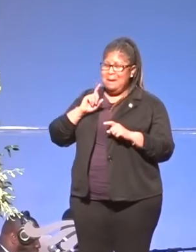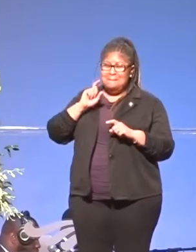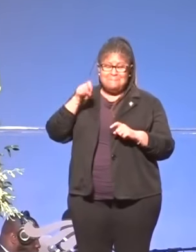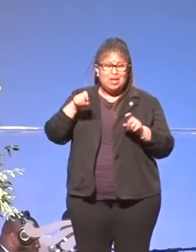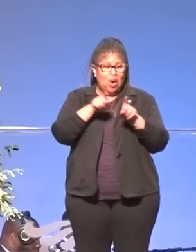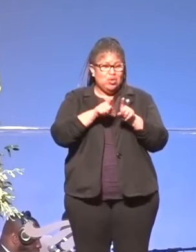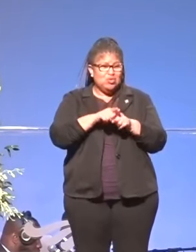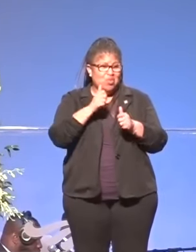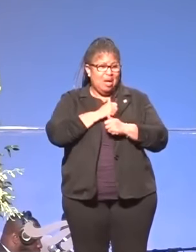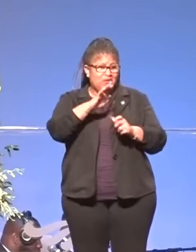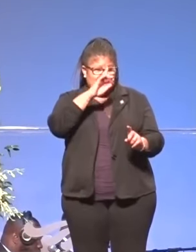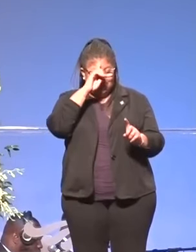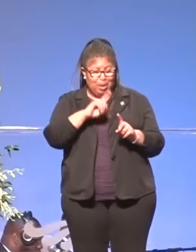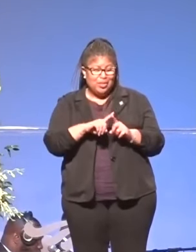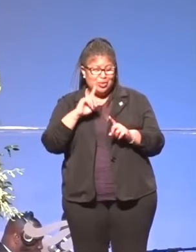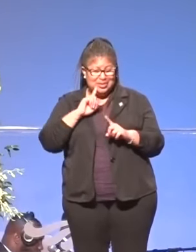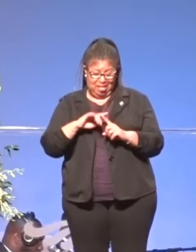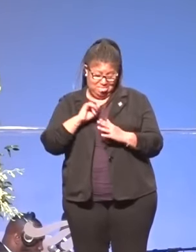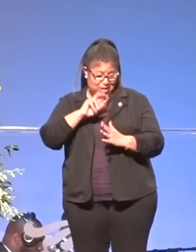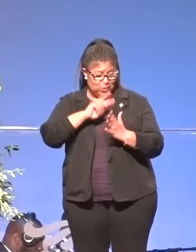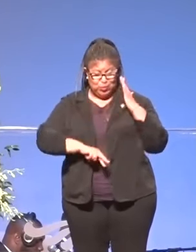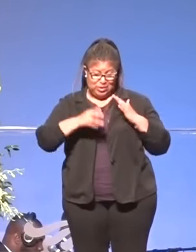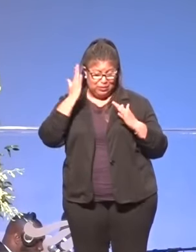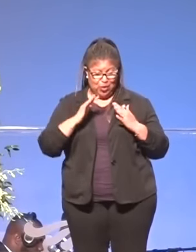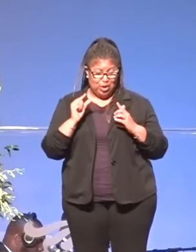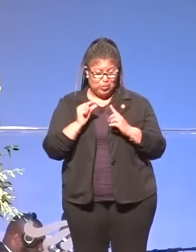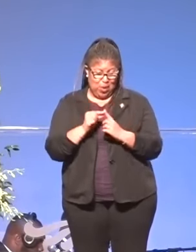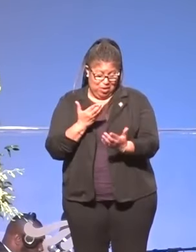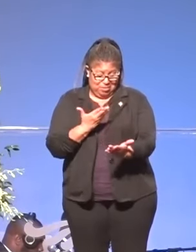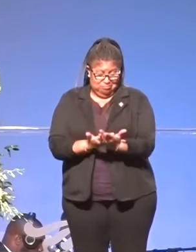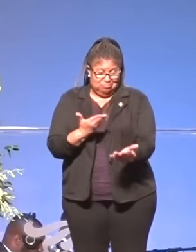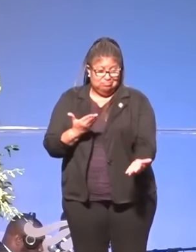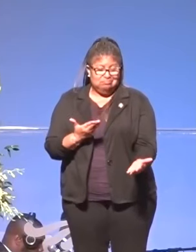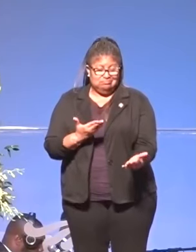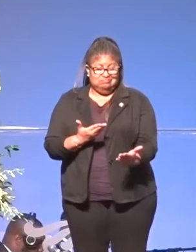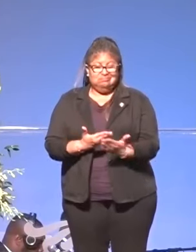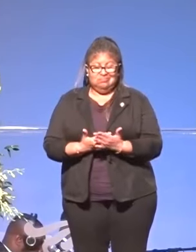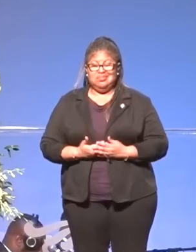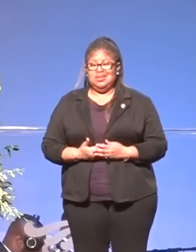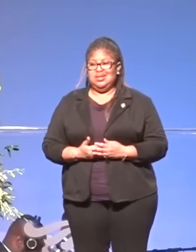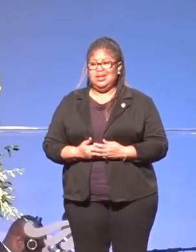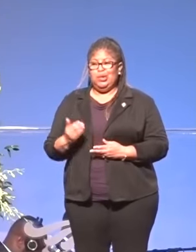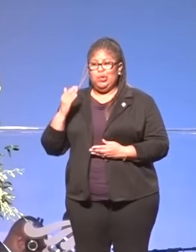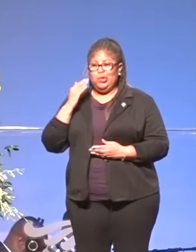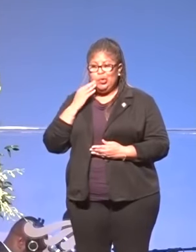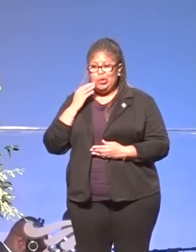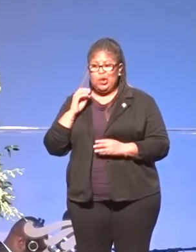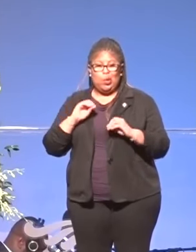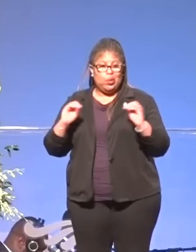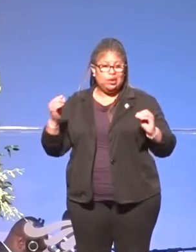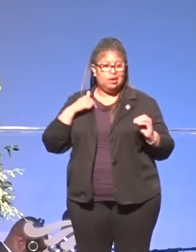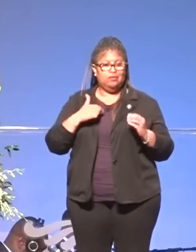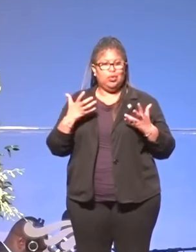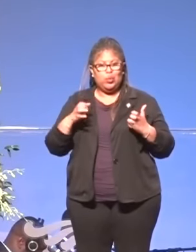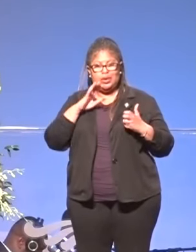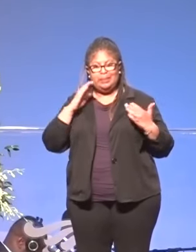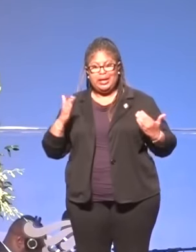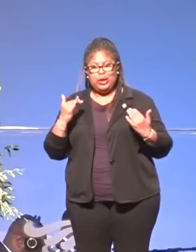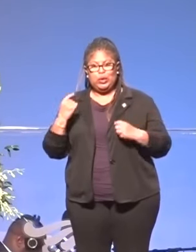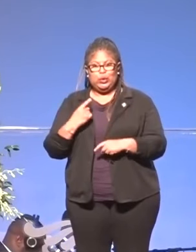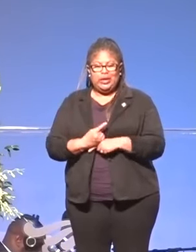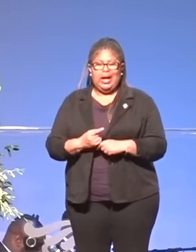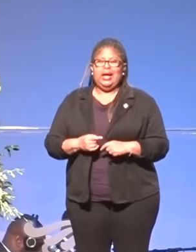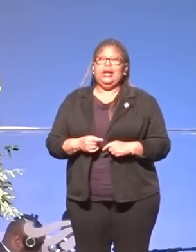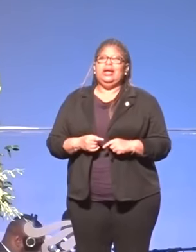brother. This is the reading of God's word. You know, none of us wanted to be here today.